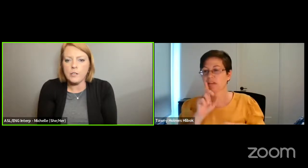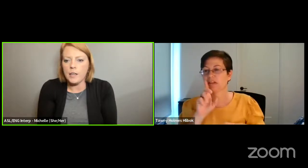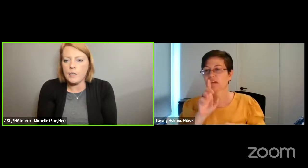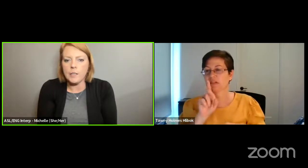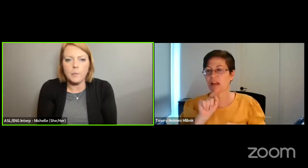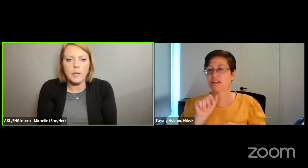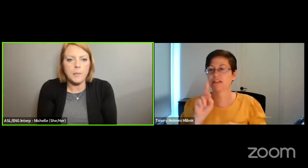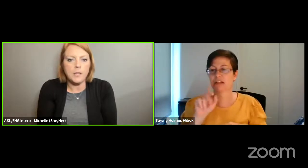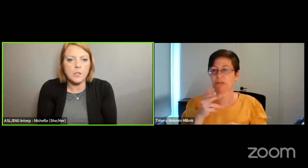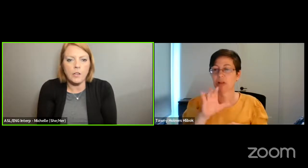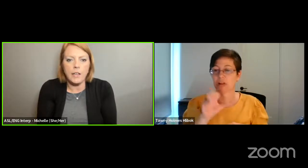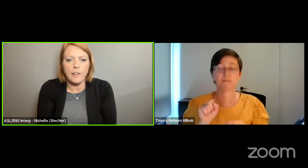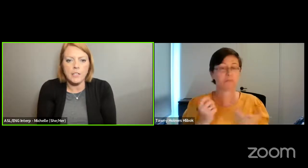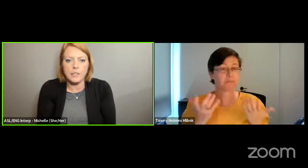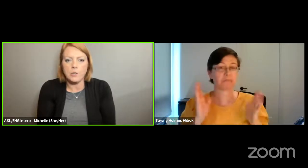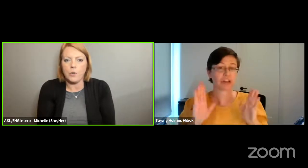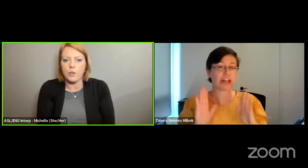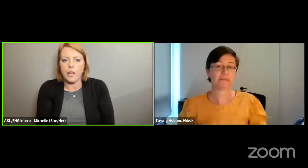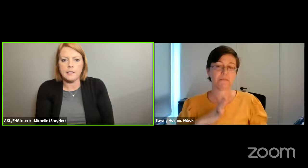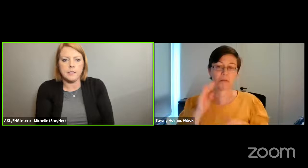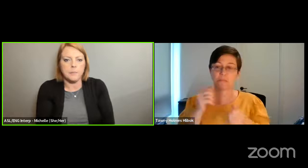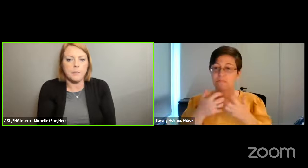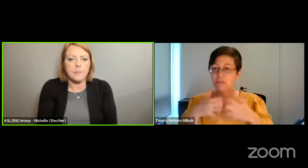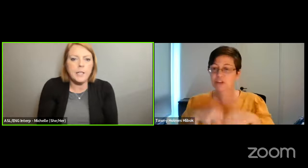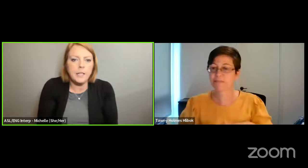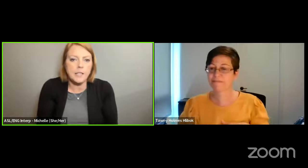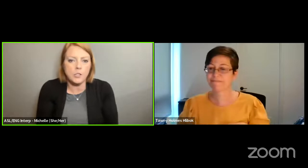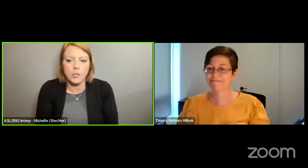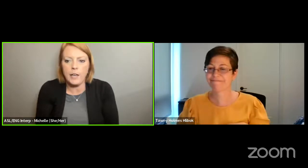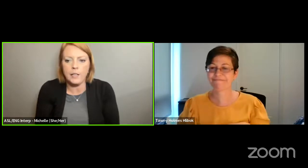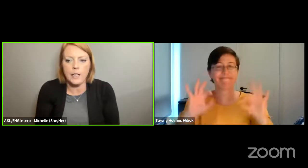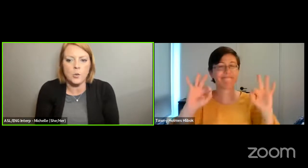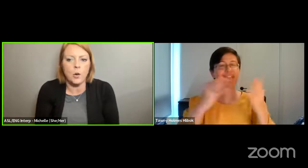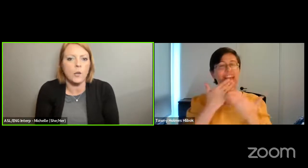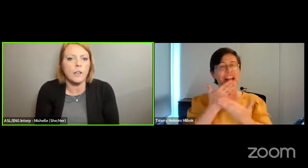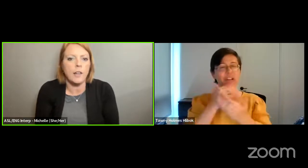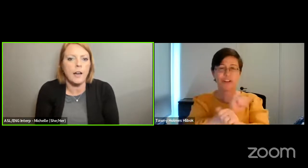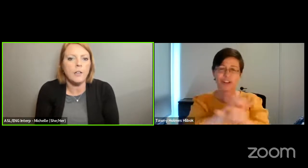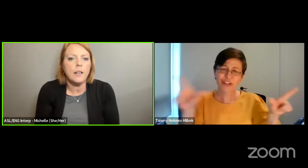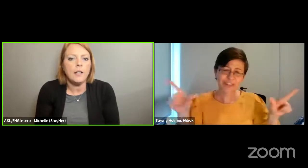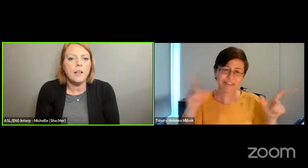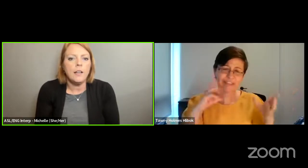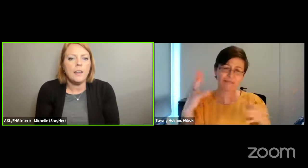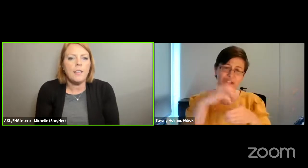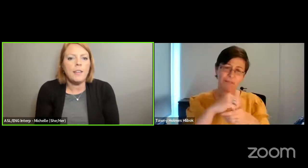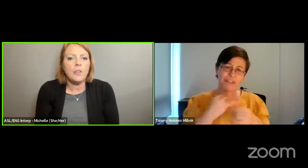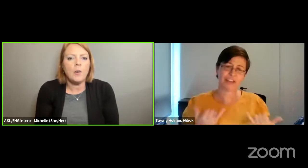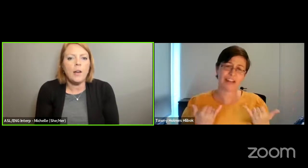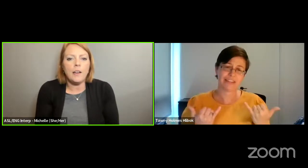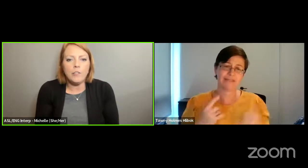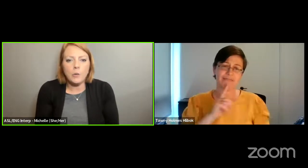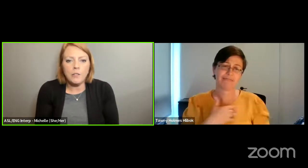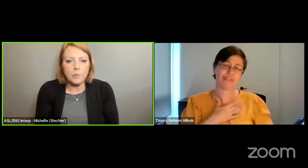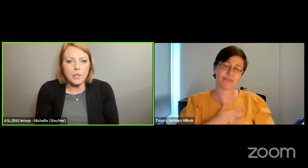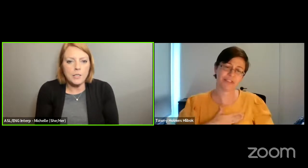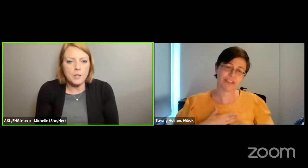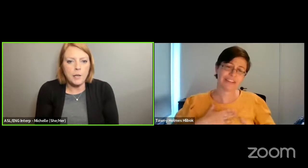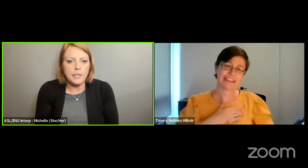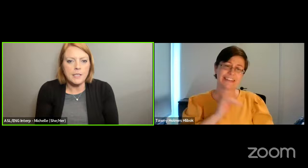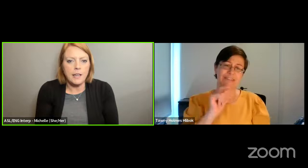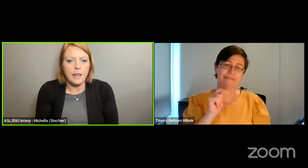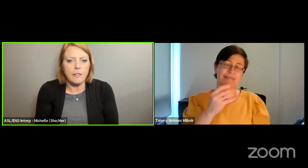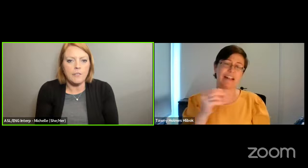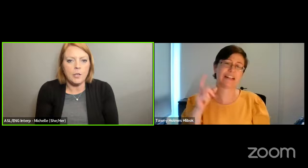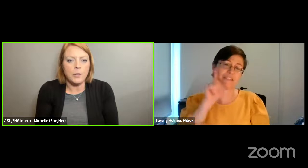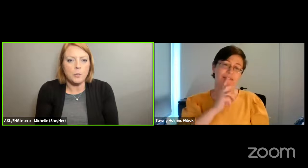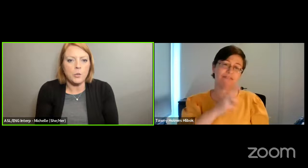Oh, it looks like some committees already have dates for their next meetings. That's great. Glad you all worked that out. Thank you everyone for